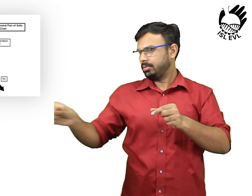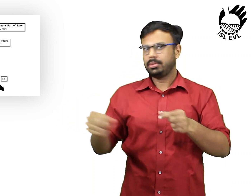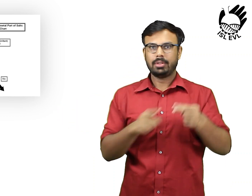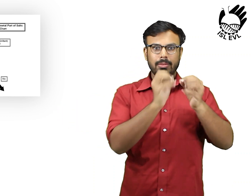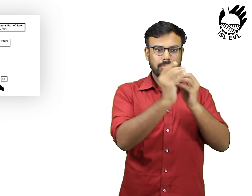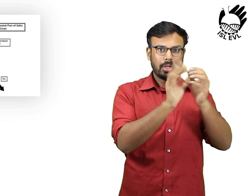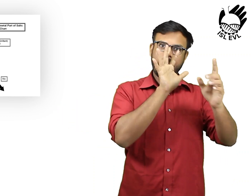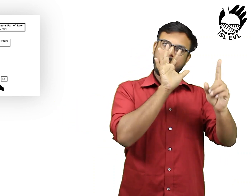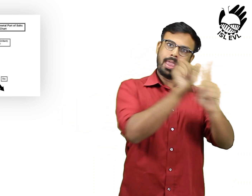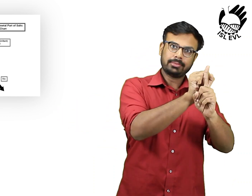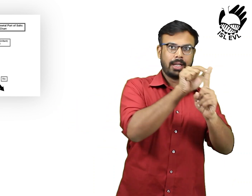part.